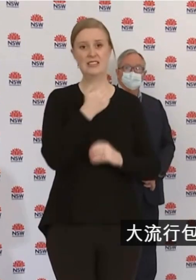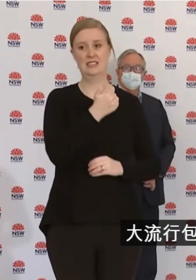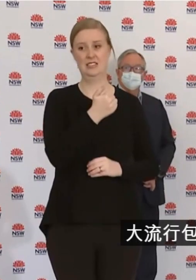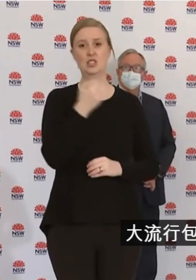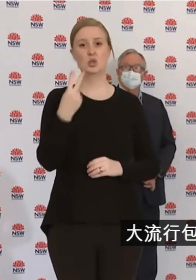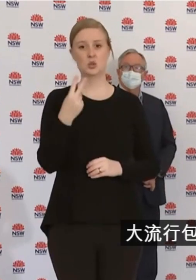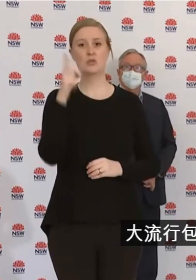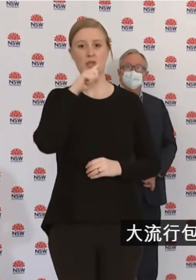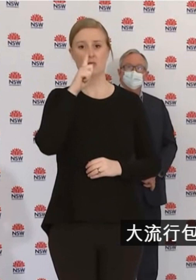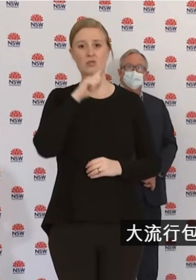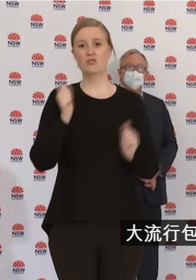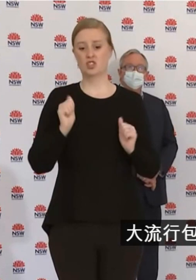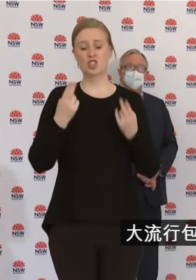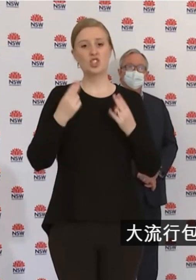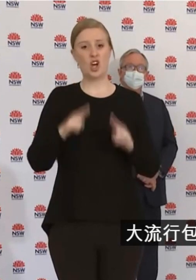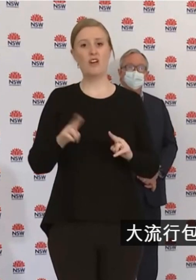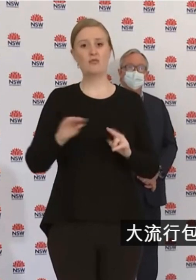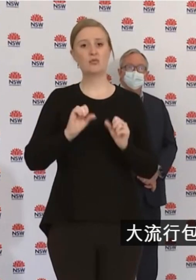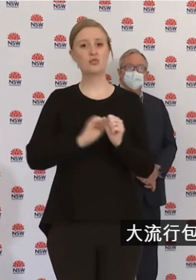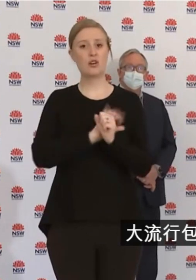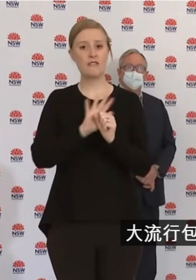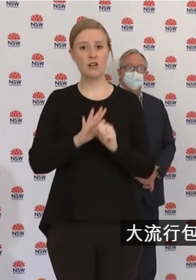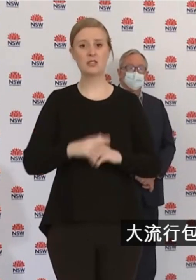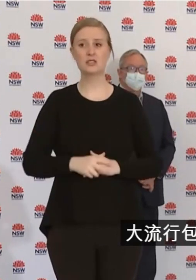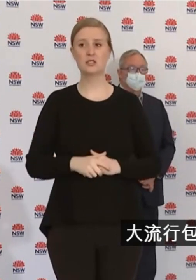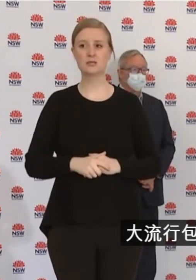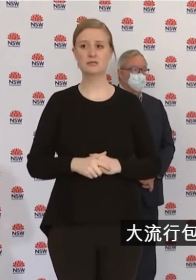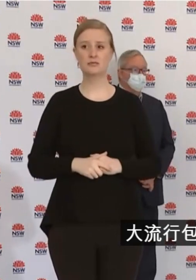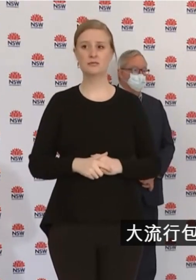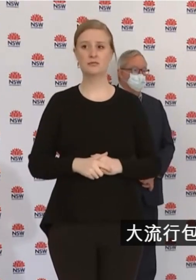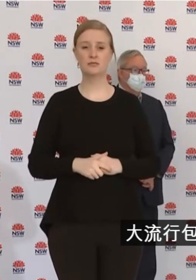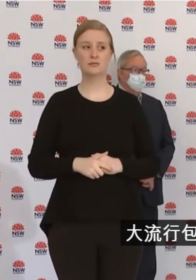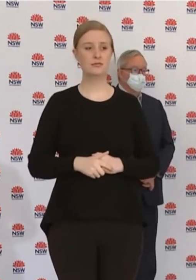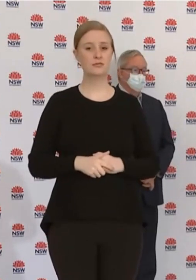the pandemic, including six in the current outbreak.